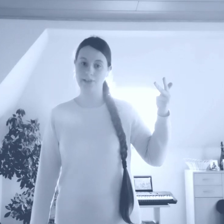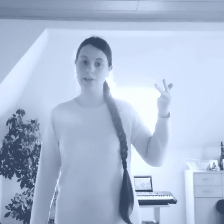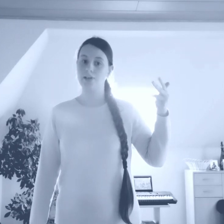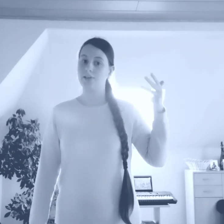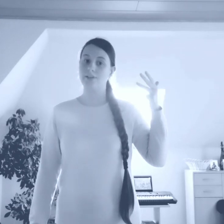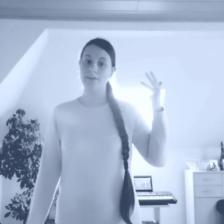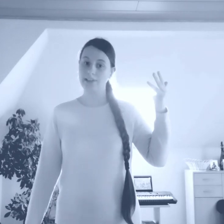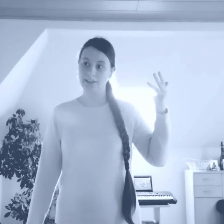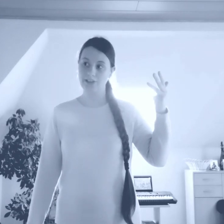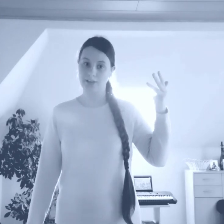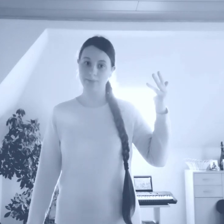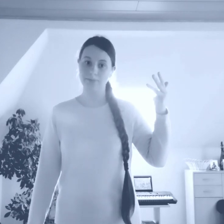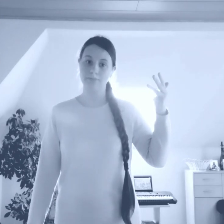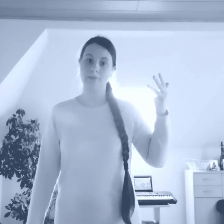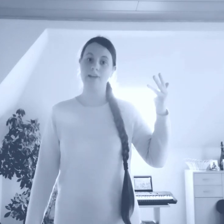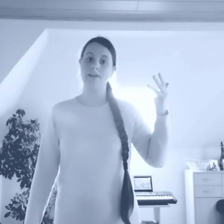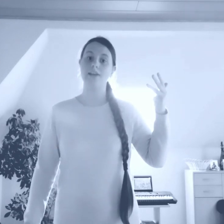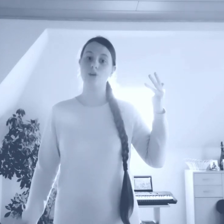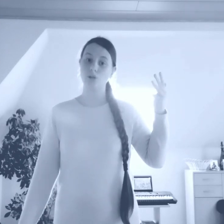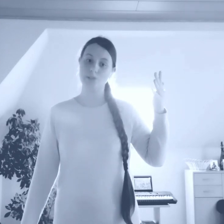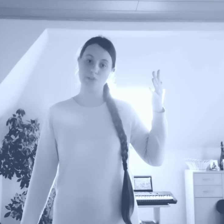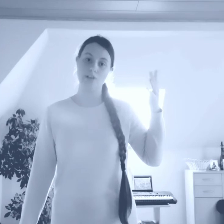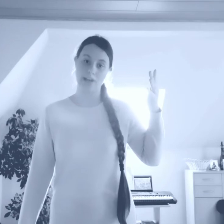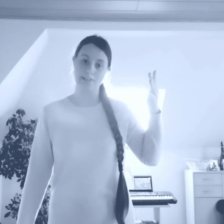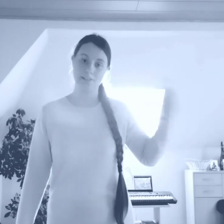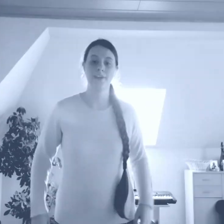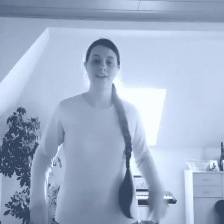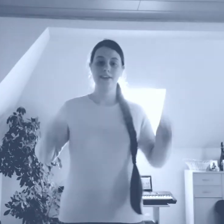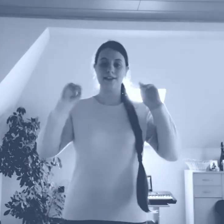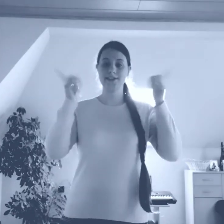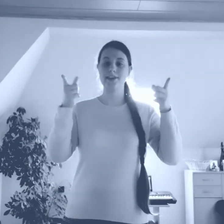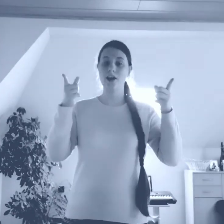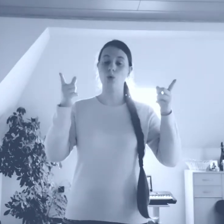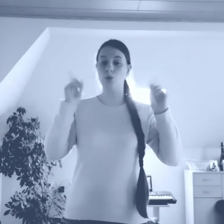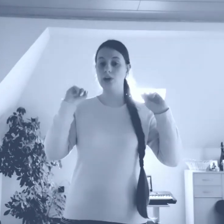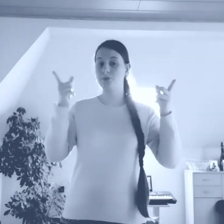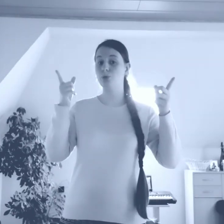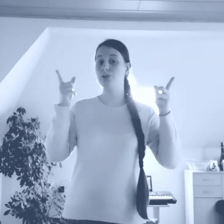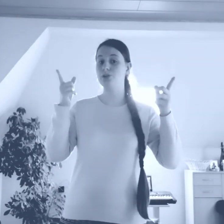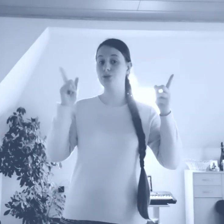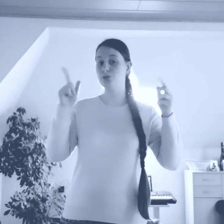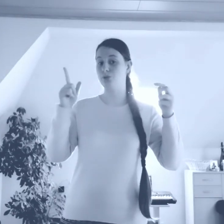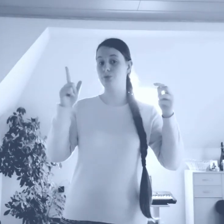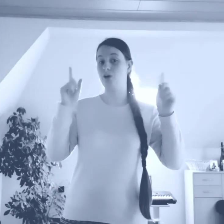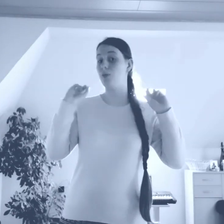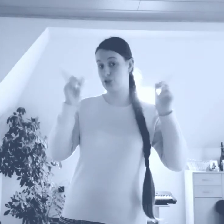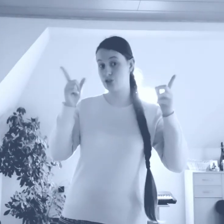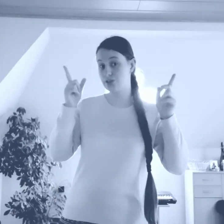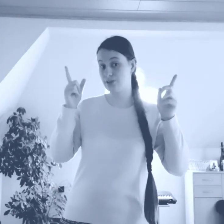never touch them and always wash your hands. So what would you do or what should you do